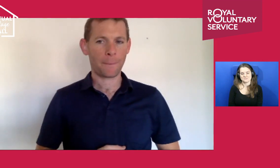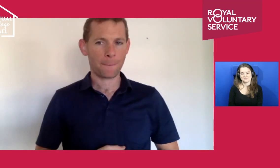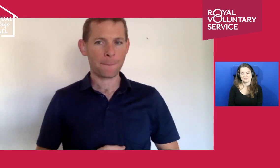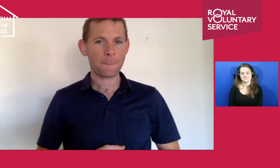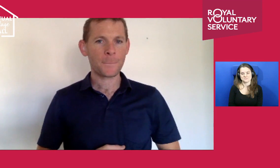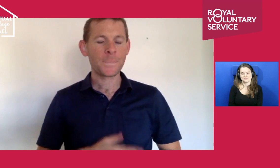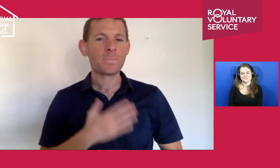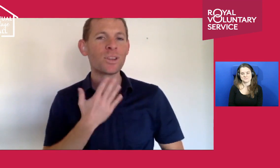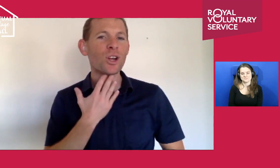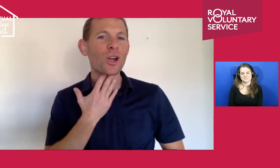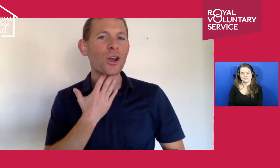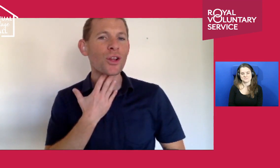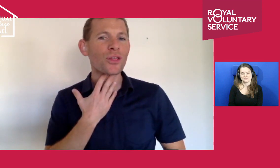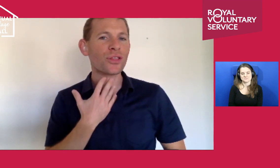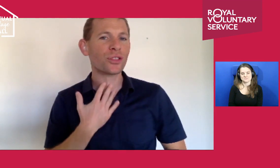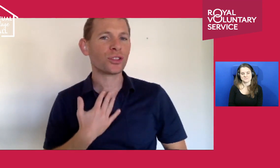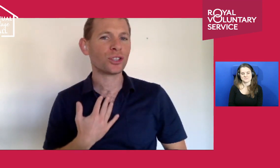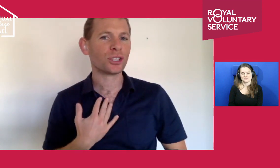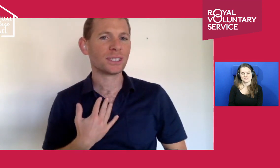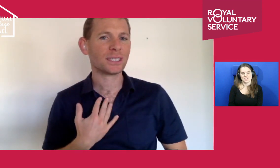Drink.